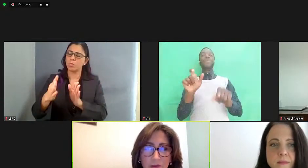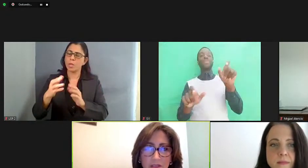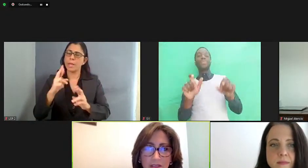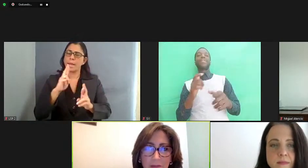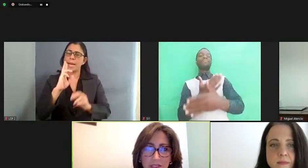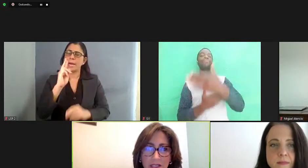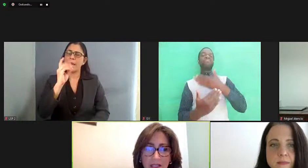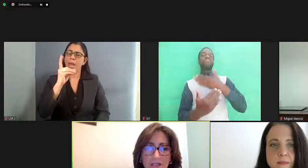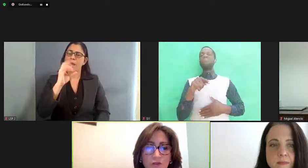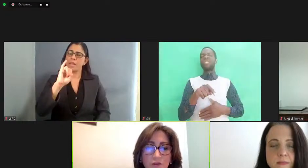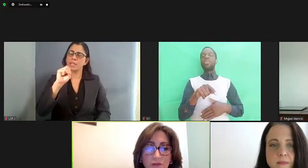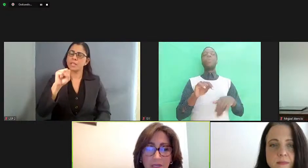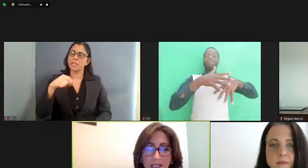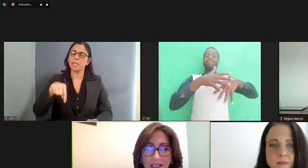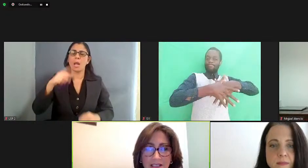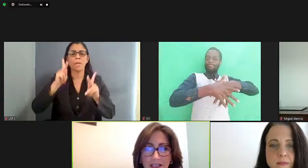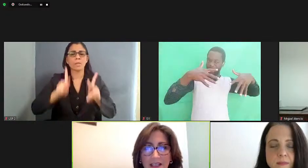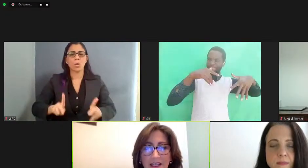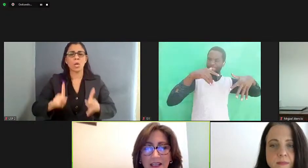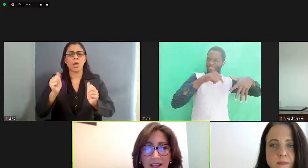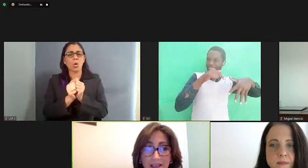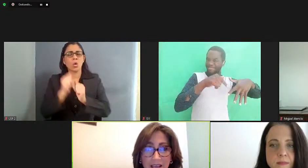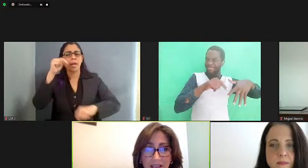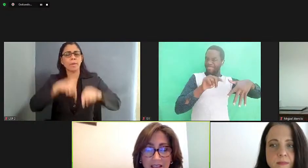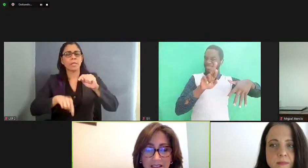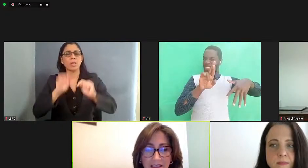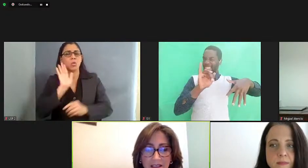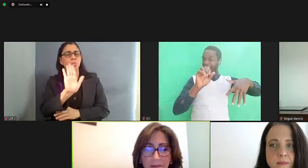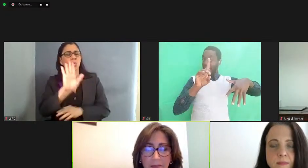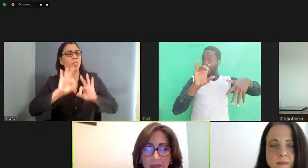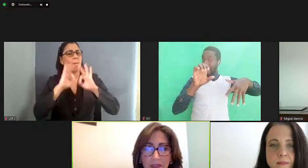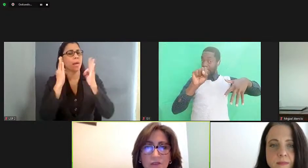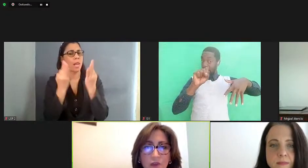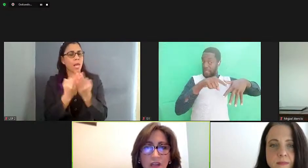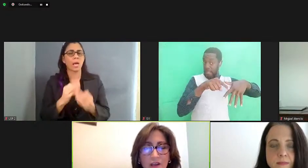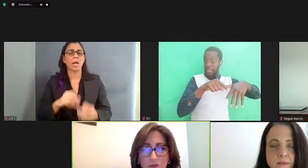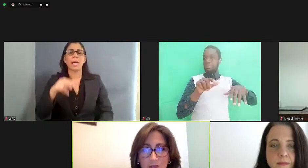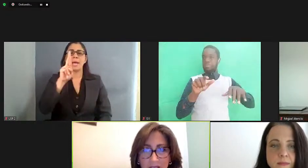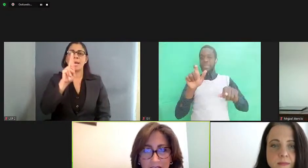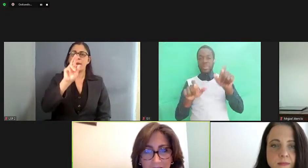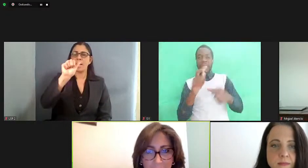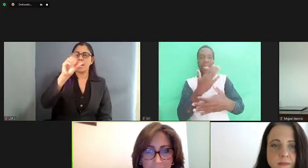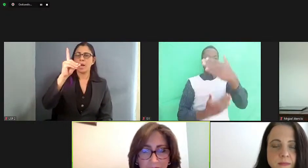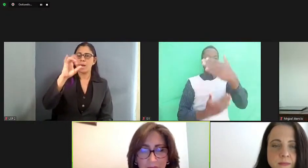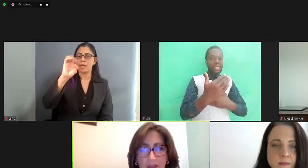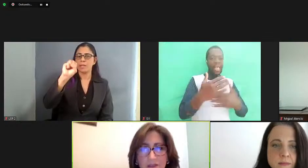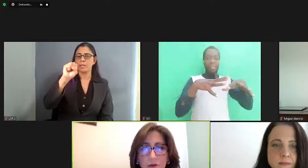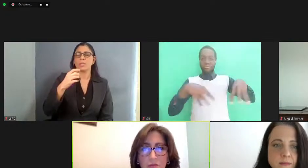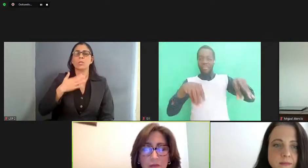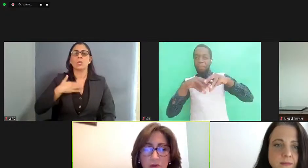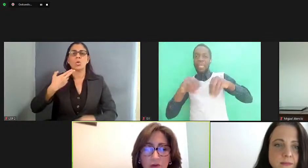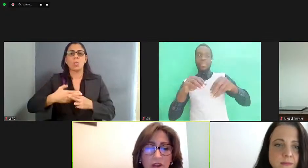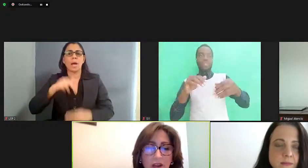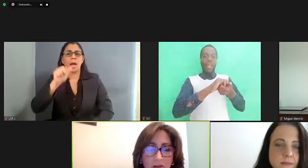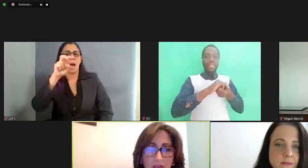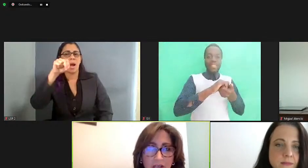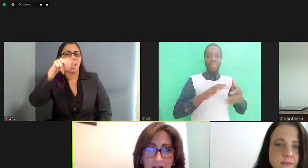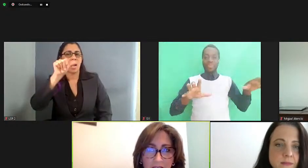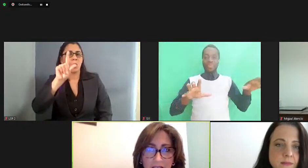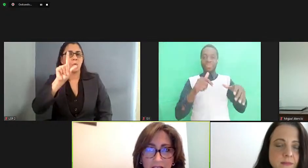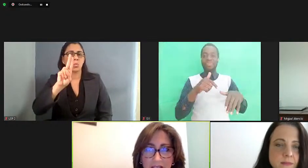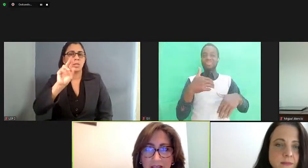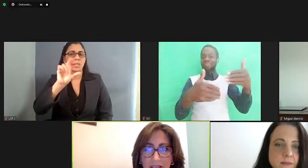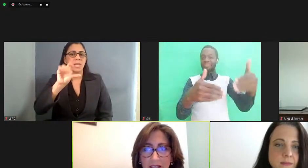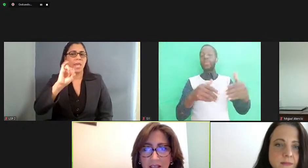network of organizations of persons with disabilities and their families riadis my name is anna lucia arellano i